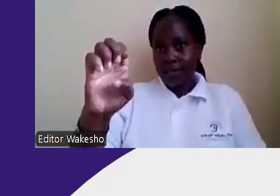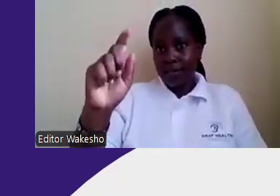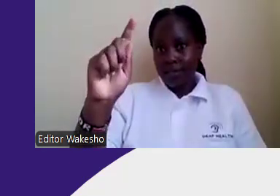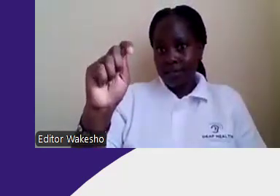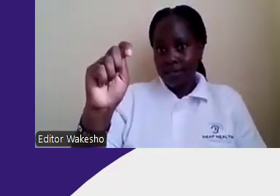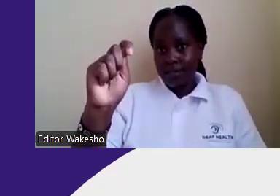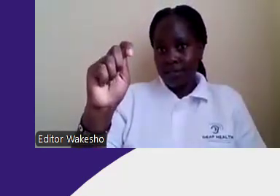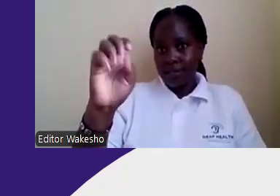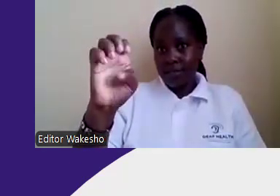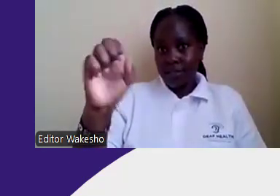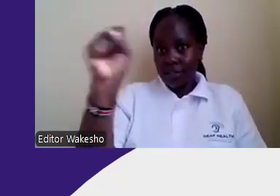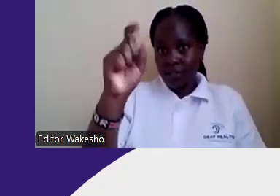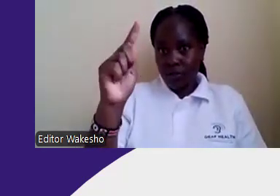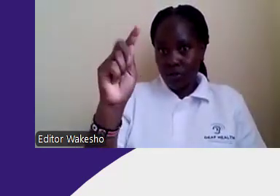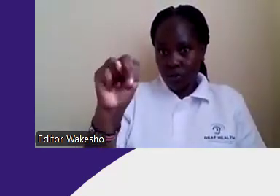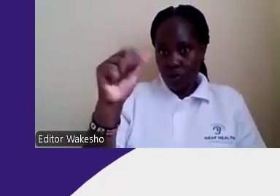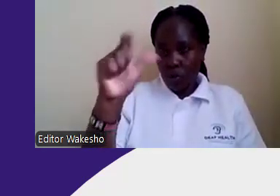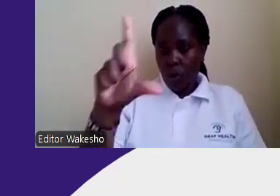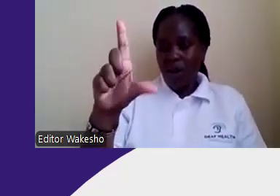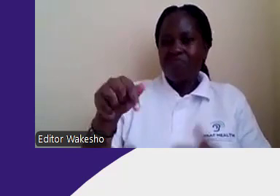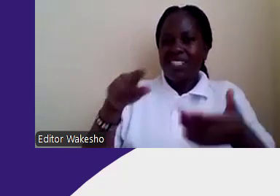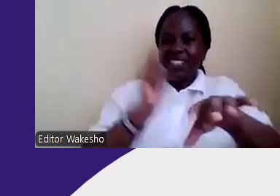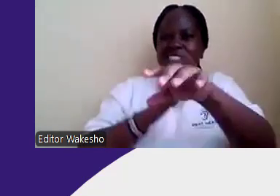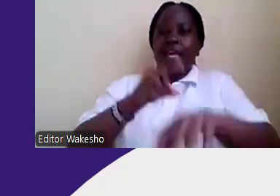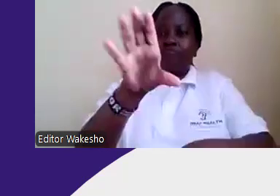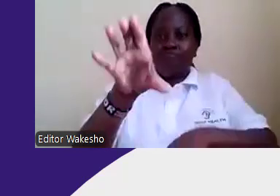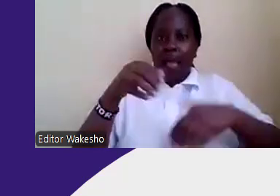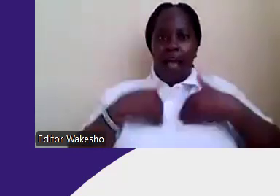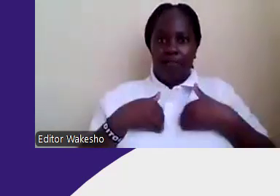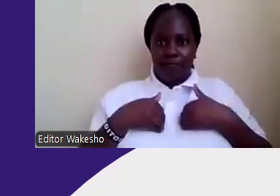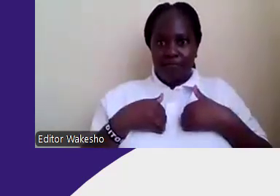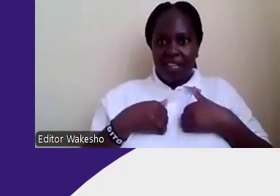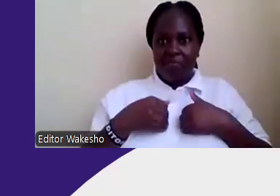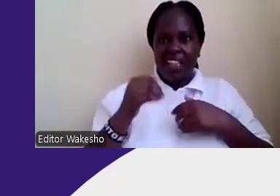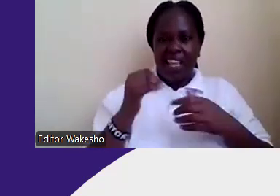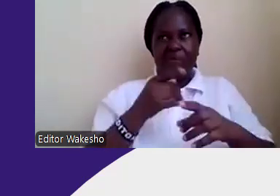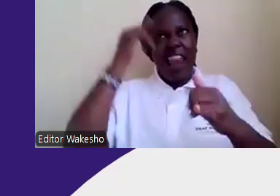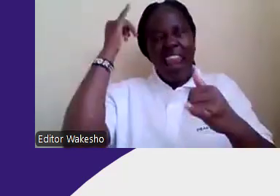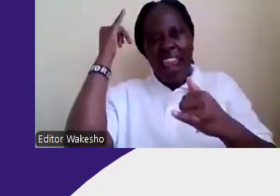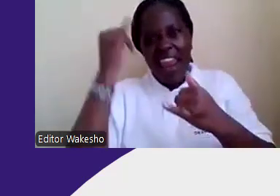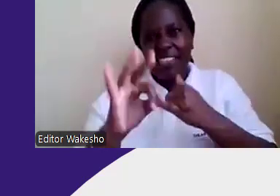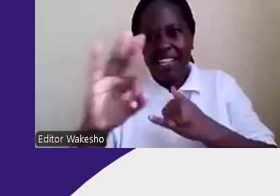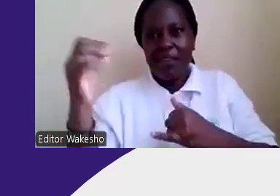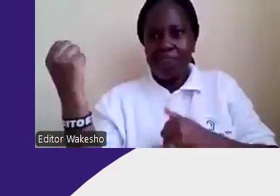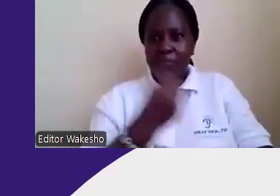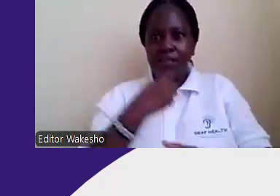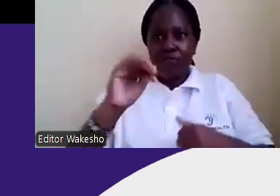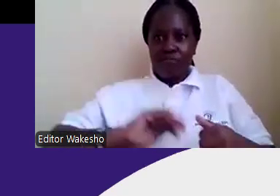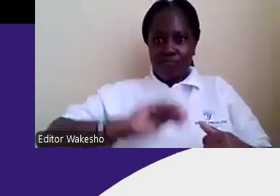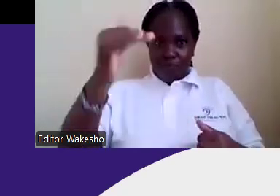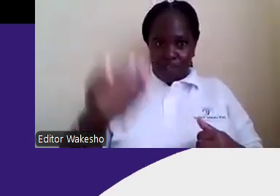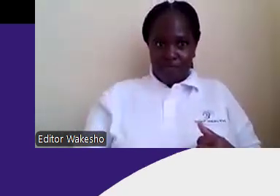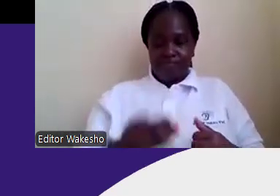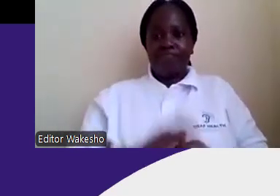pregnancy, especially in the 3rd trimester or the last 3 months of pregnancy. That's now the